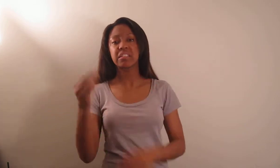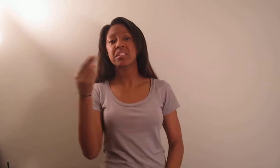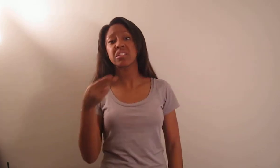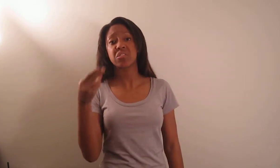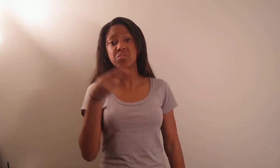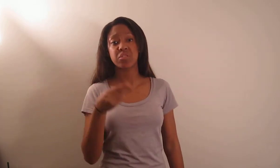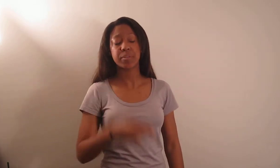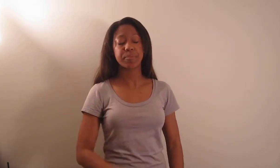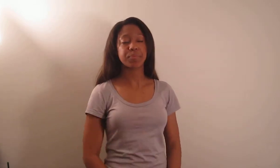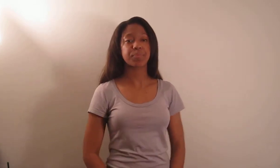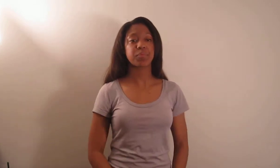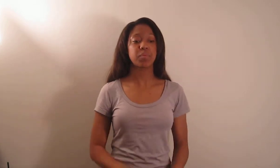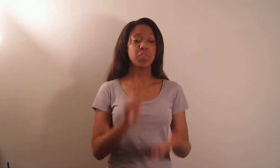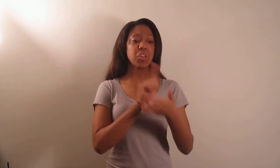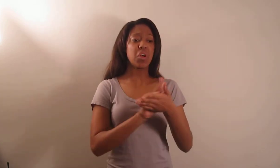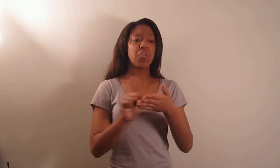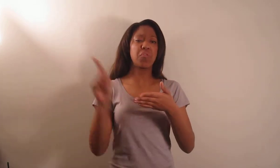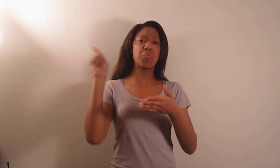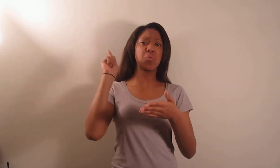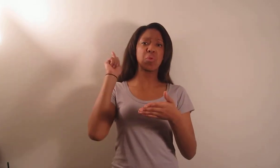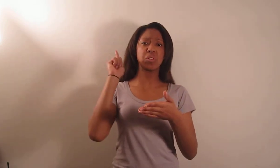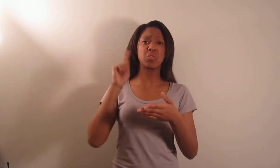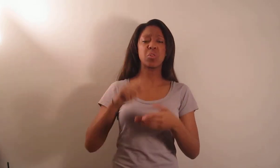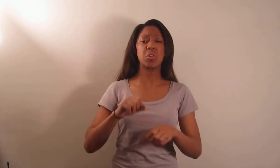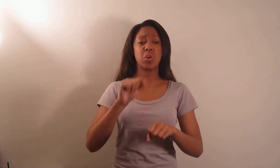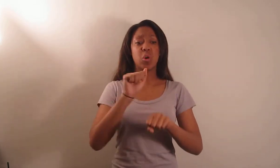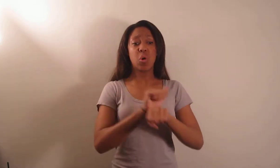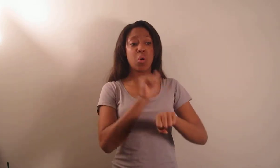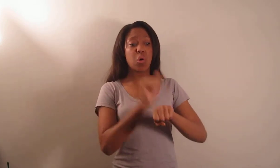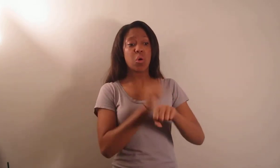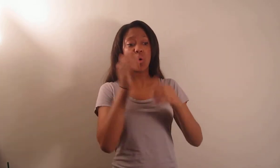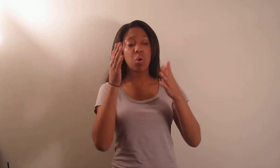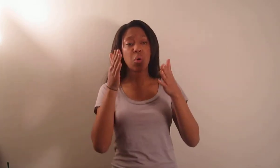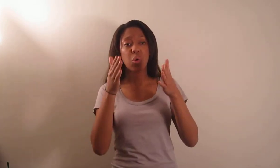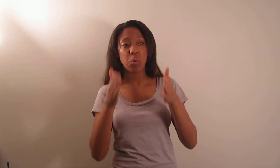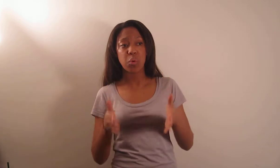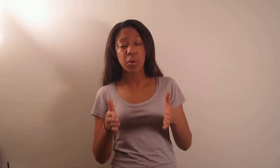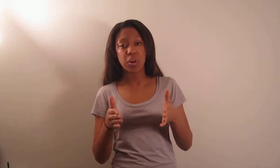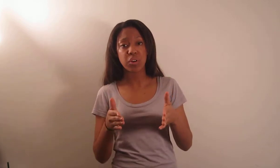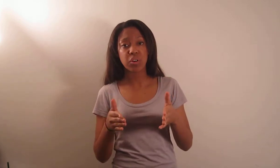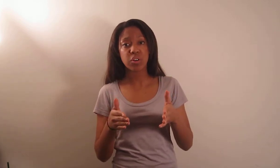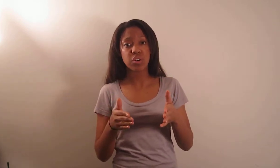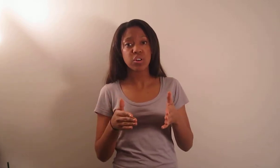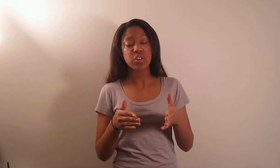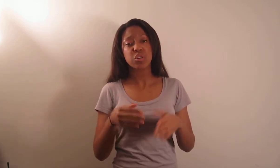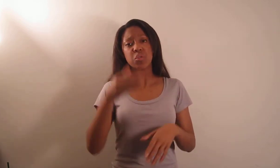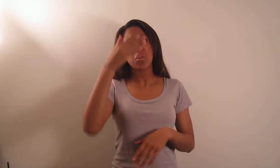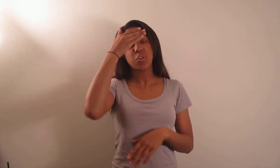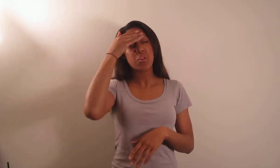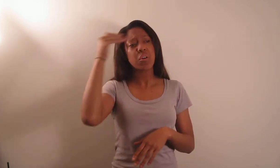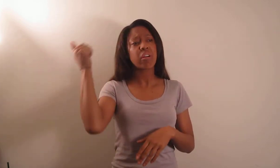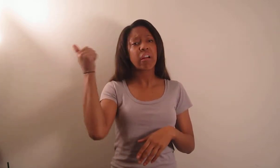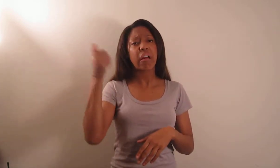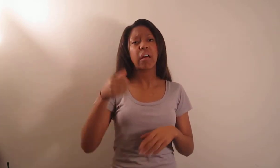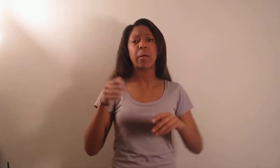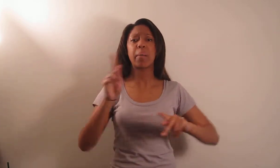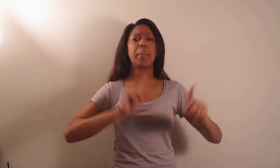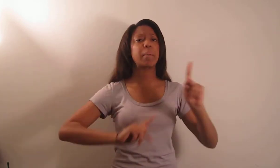A few weeks earlier, the workers had been forgotten cogs in America's immense industrial machine.